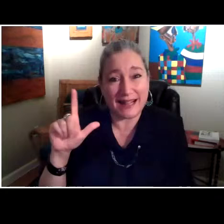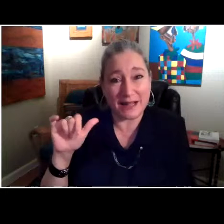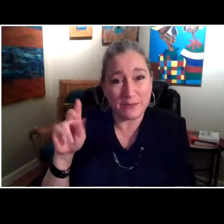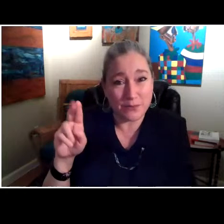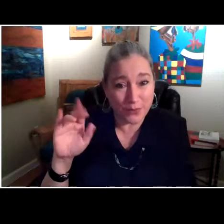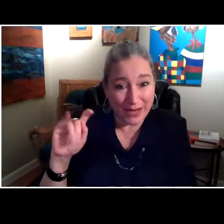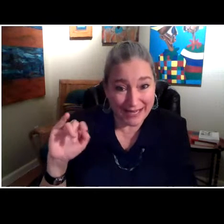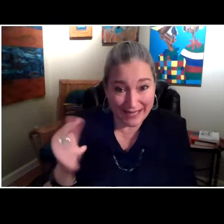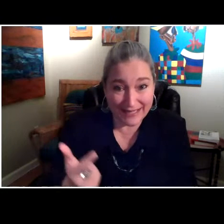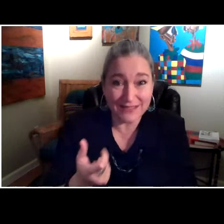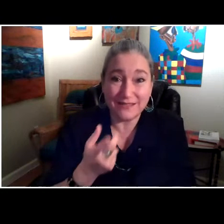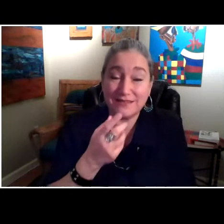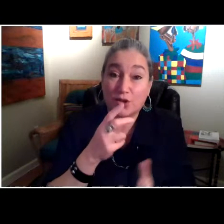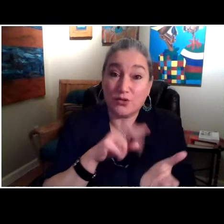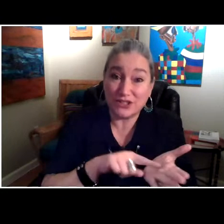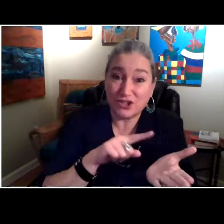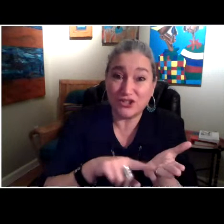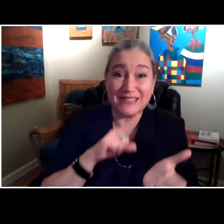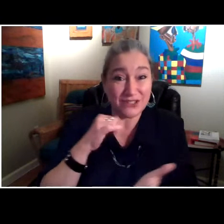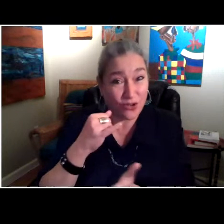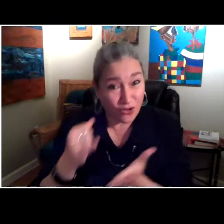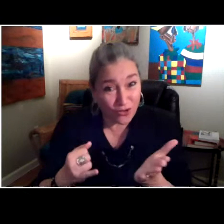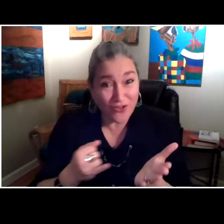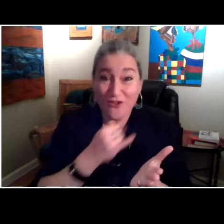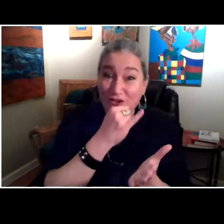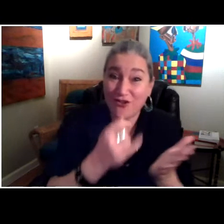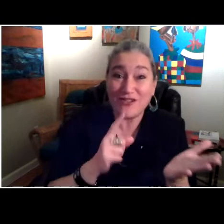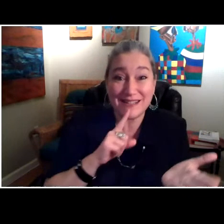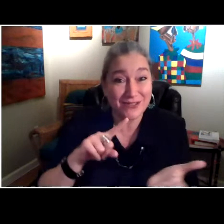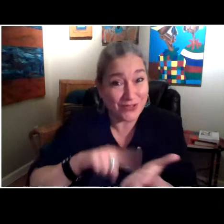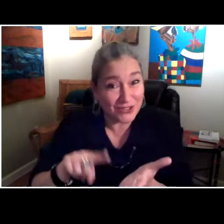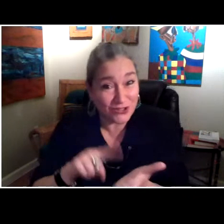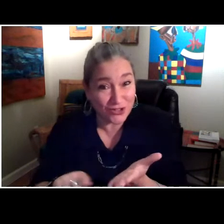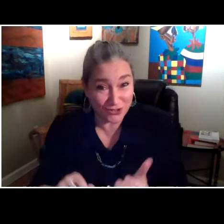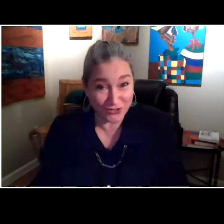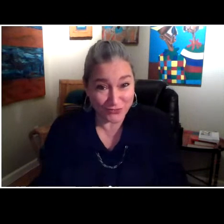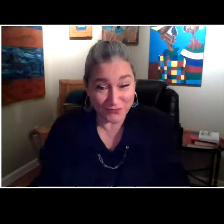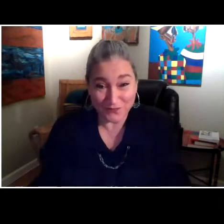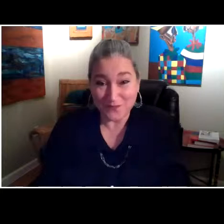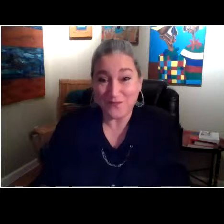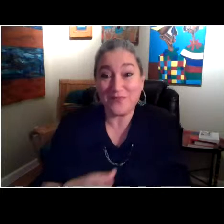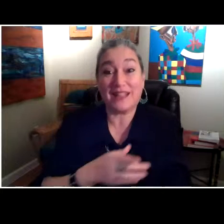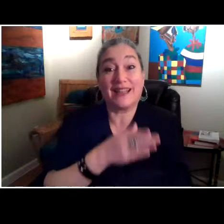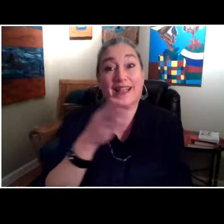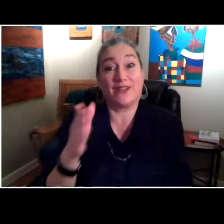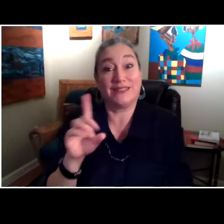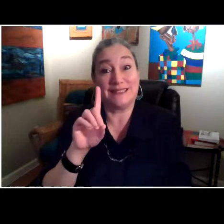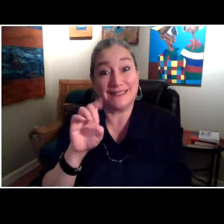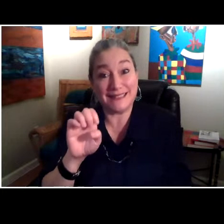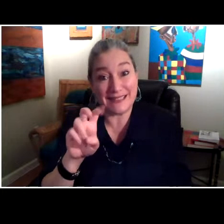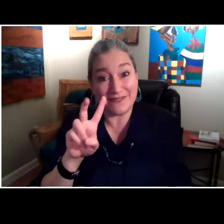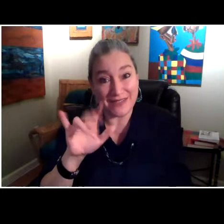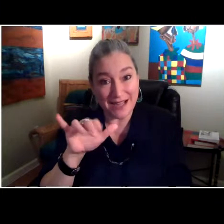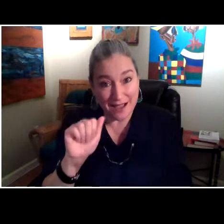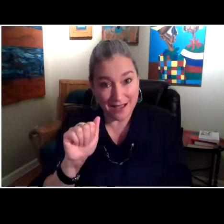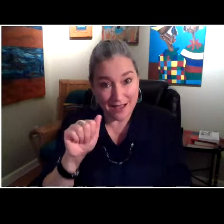have language to express yourself and your experience through art. It's incredibly